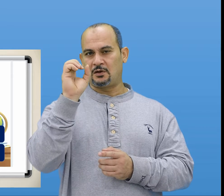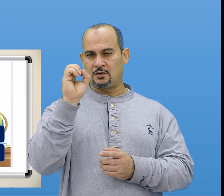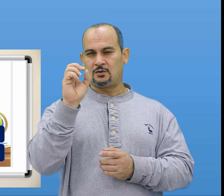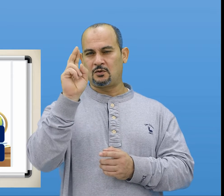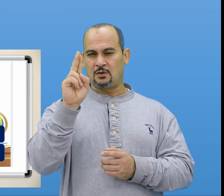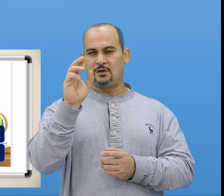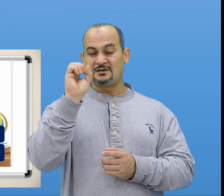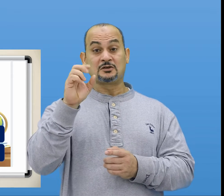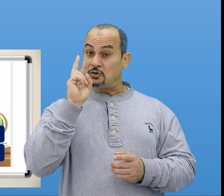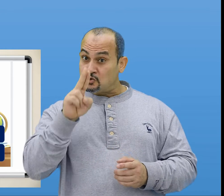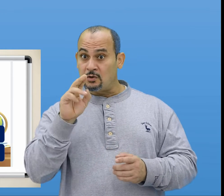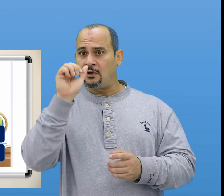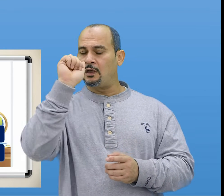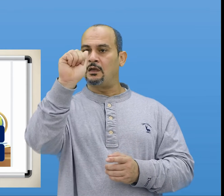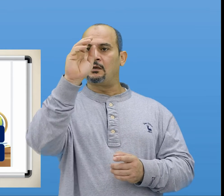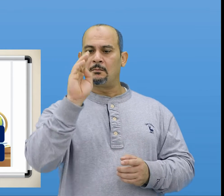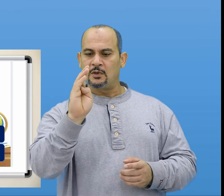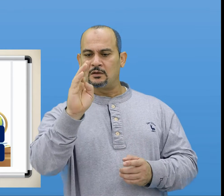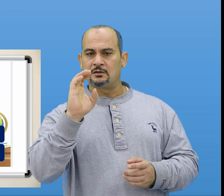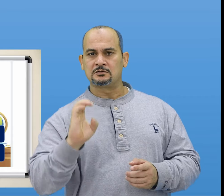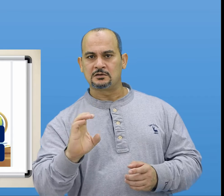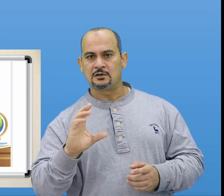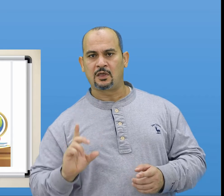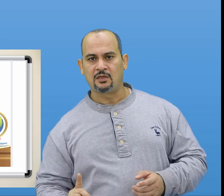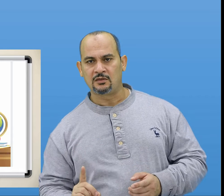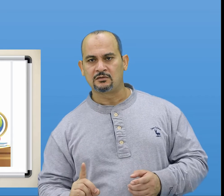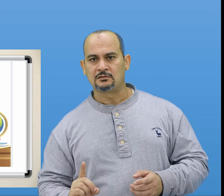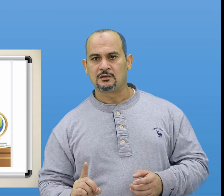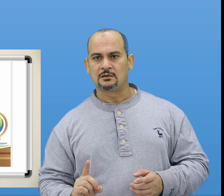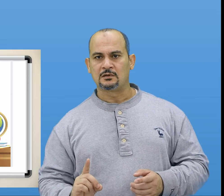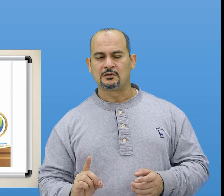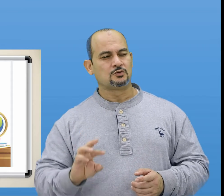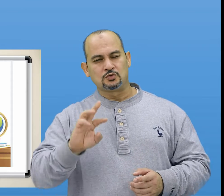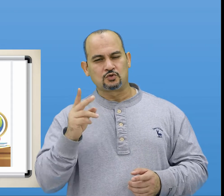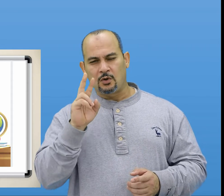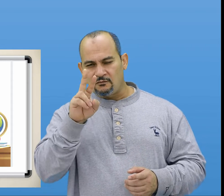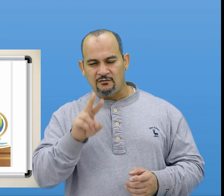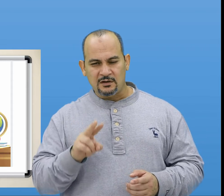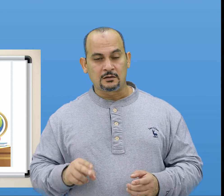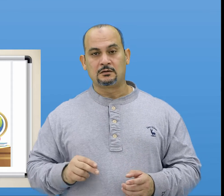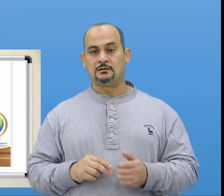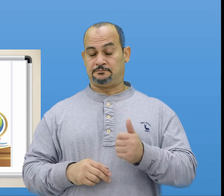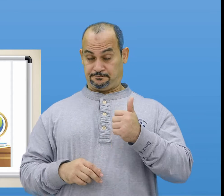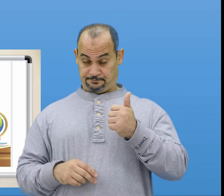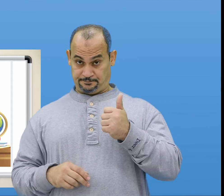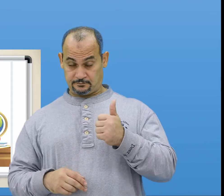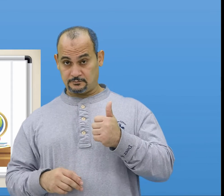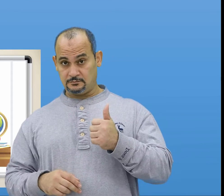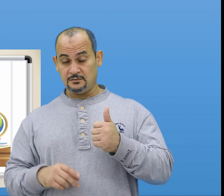So interior means the inside. Let's go on to the next one. So if you can see, we have only 6